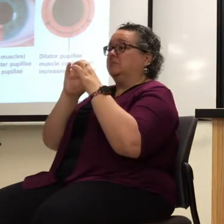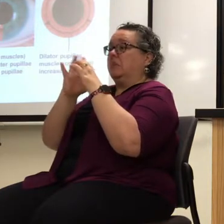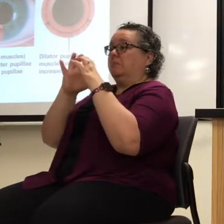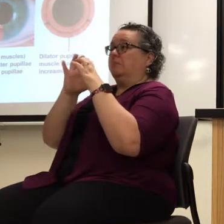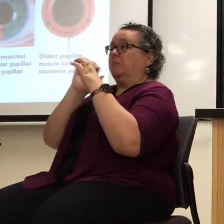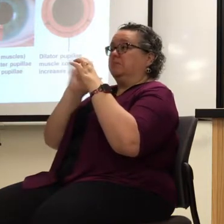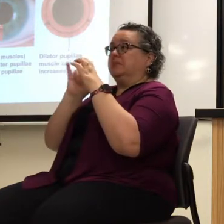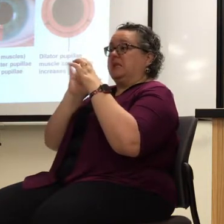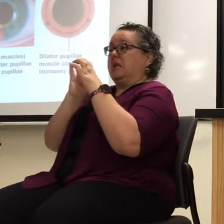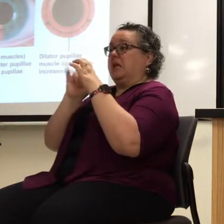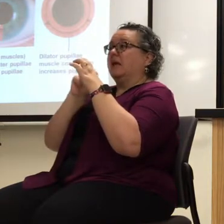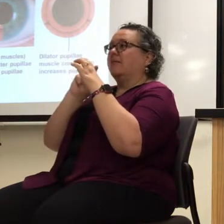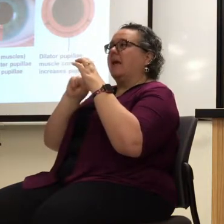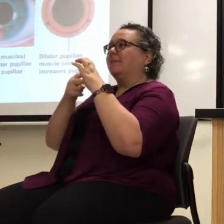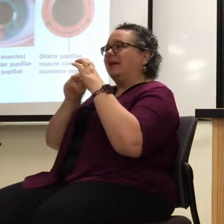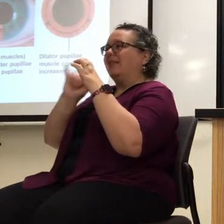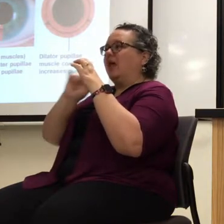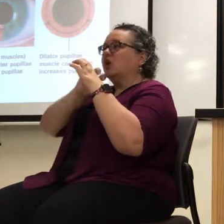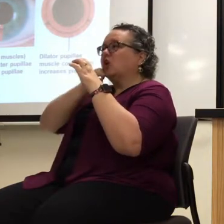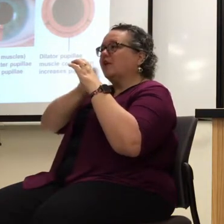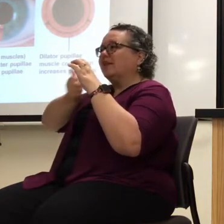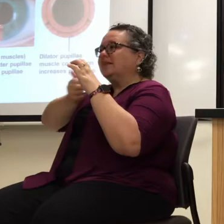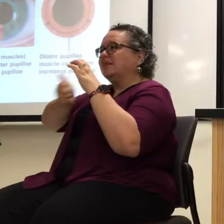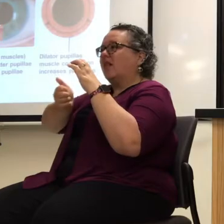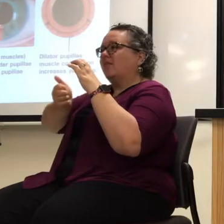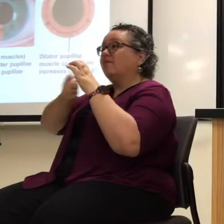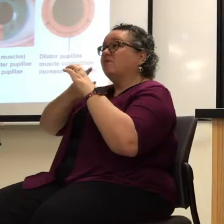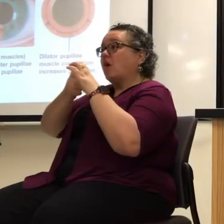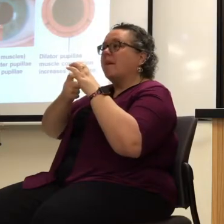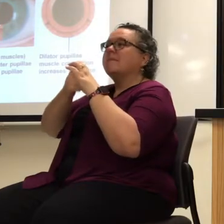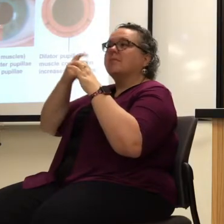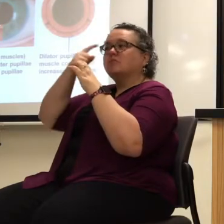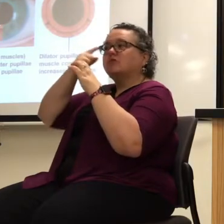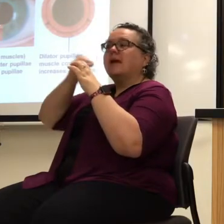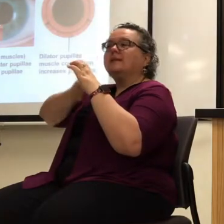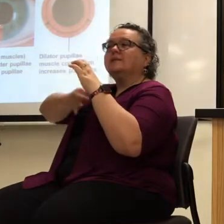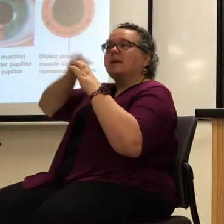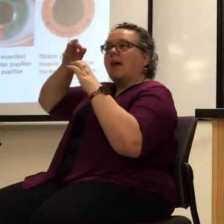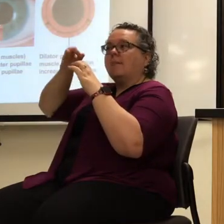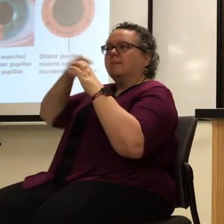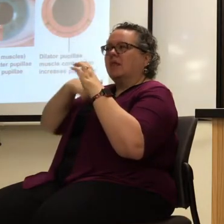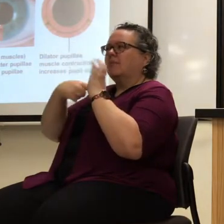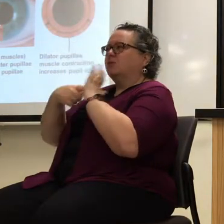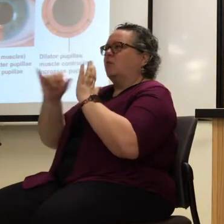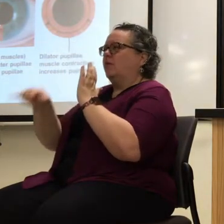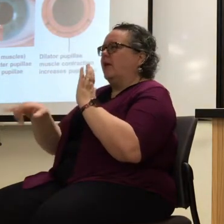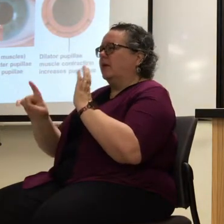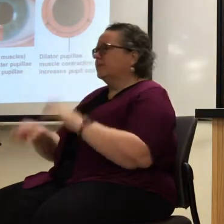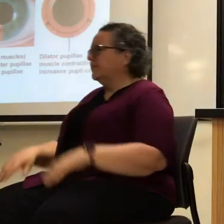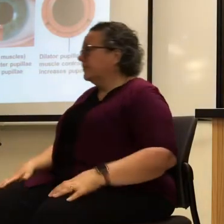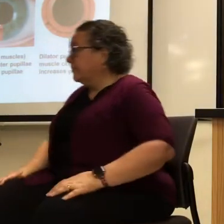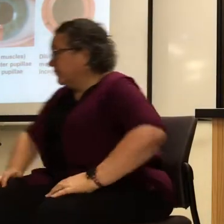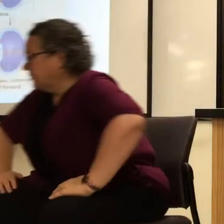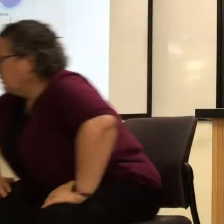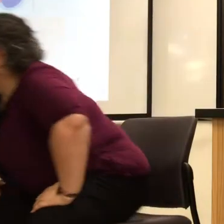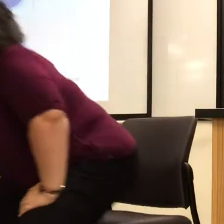indication that that nerve, as it comes off the brain stem, let me show you that.